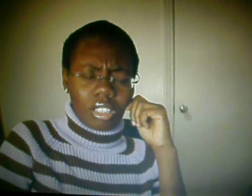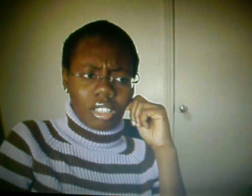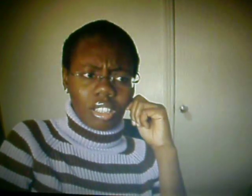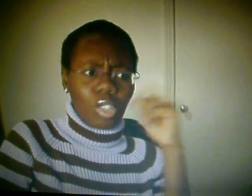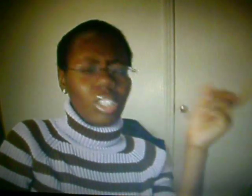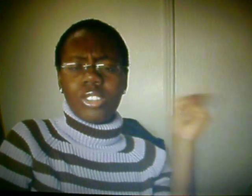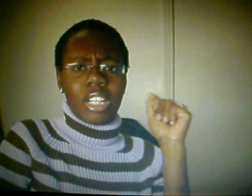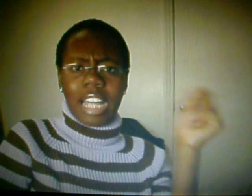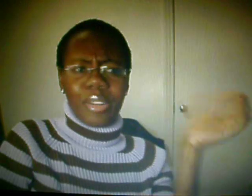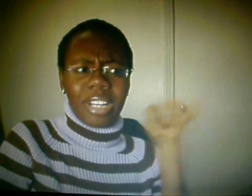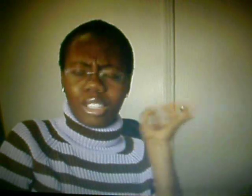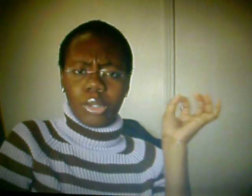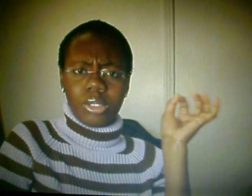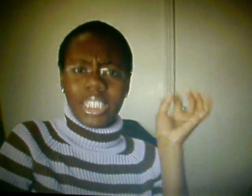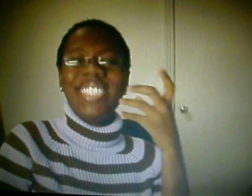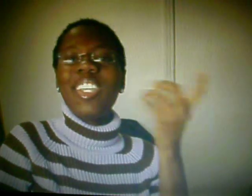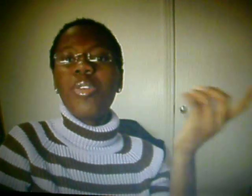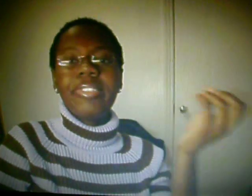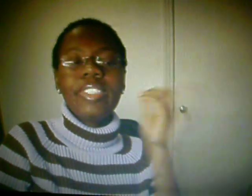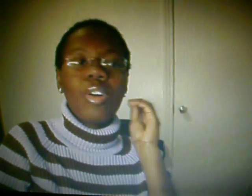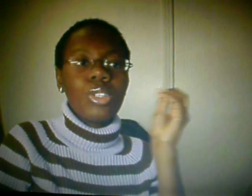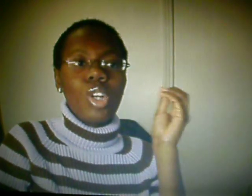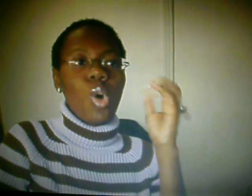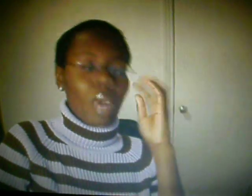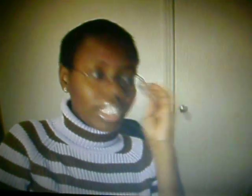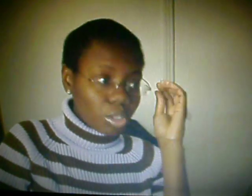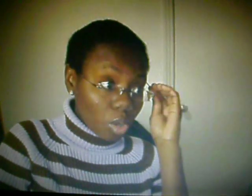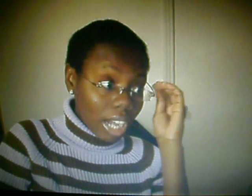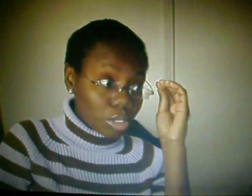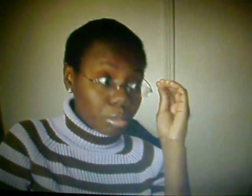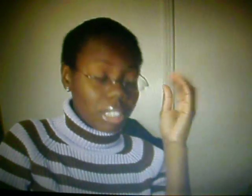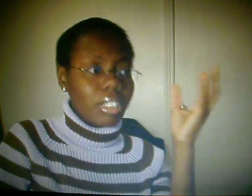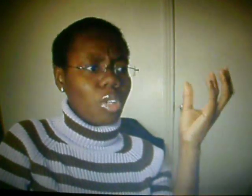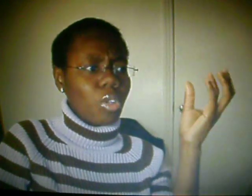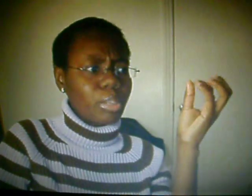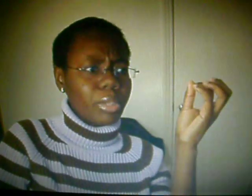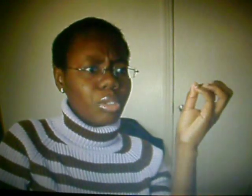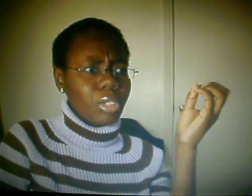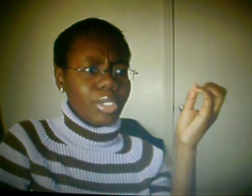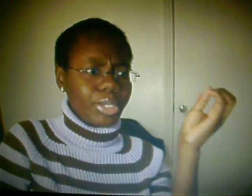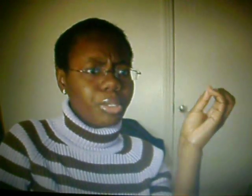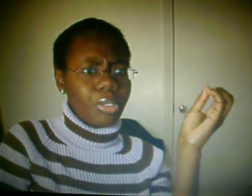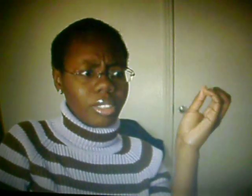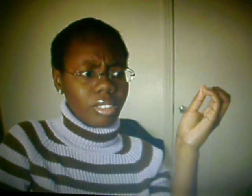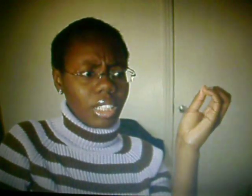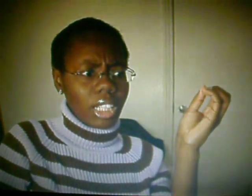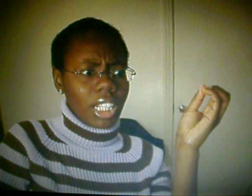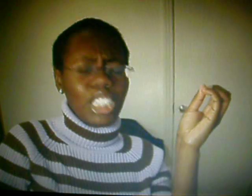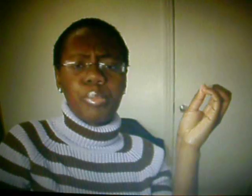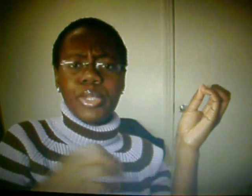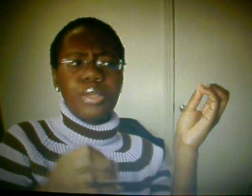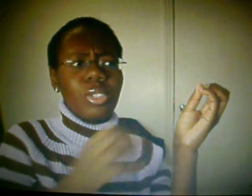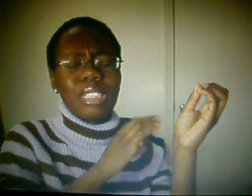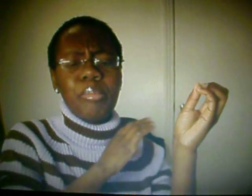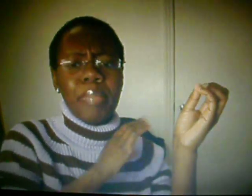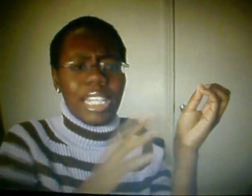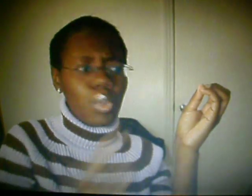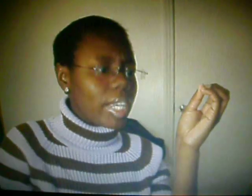God is not arrogant. He's a loving God. Why is it so hard to believe that God speaks to His children? He speaks to us in many ways.